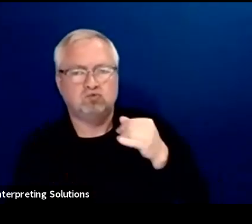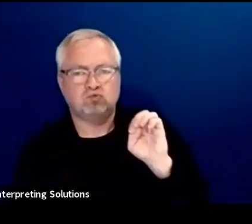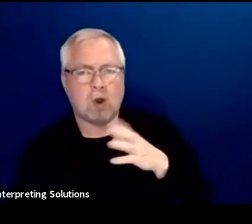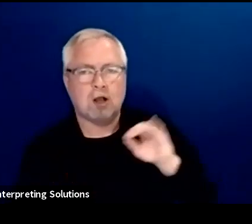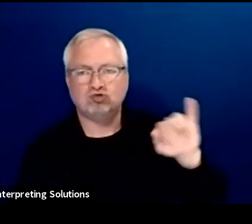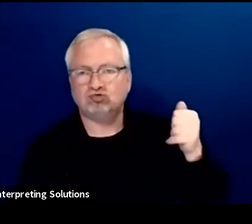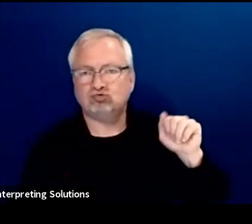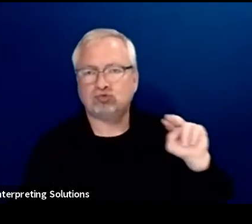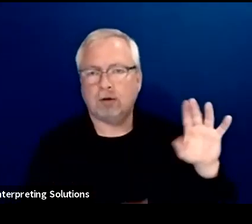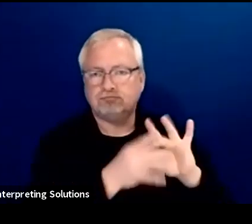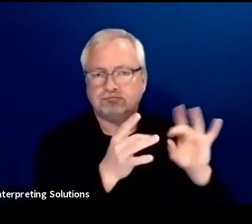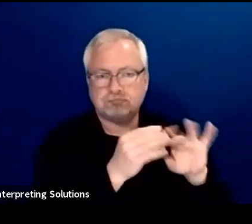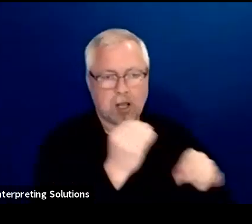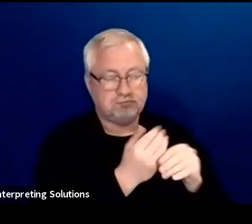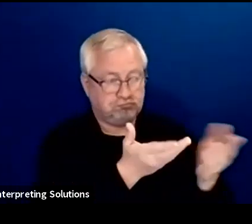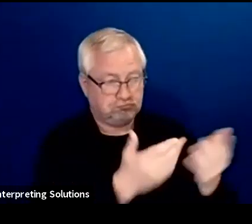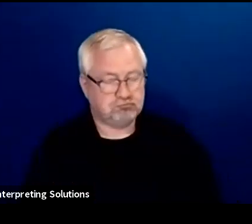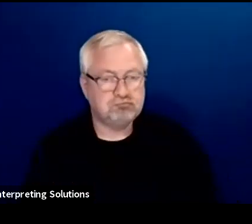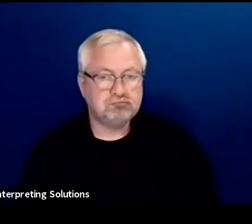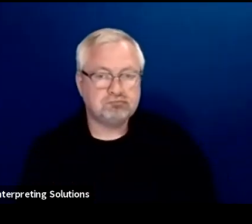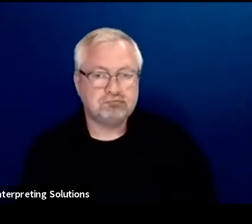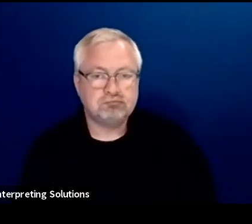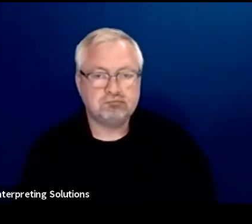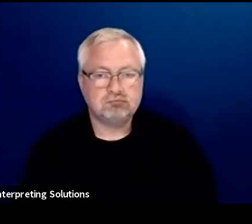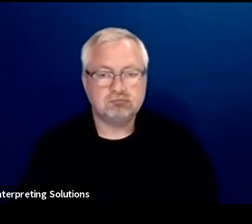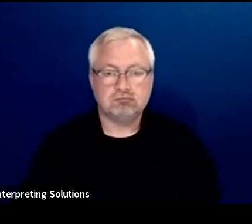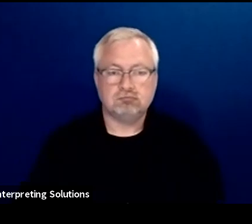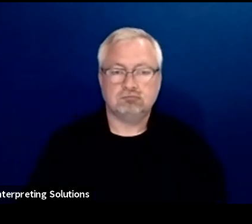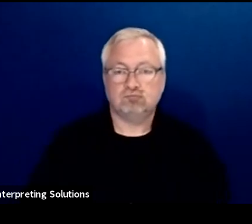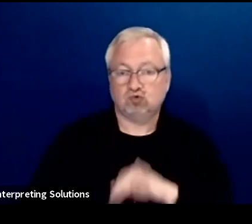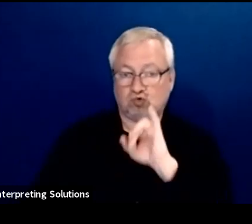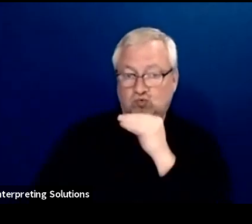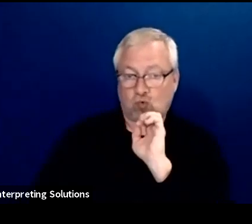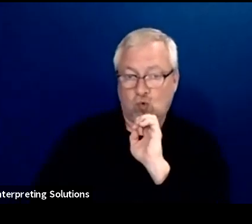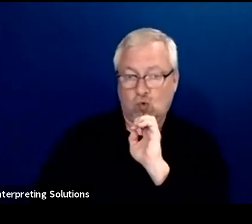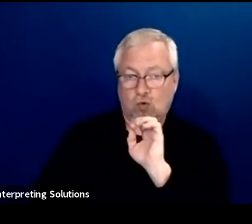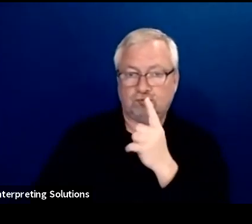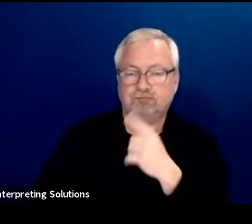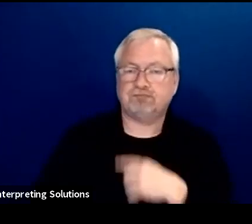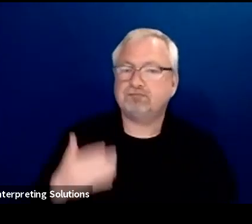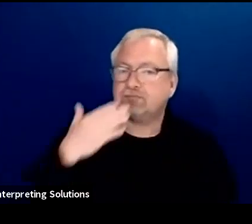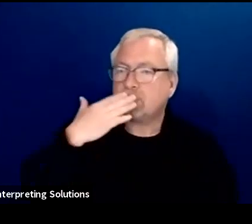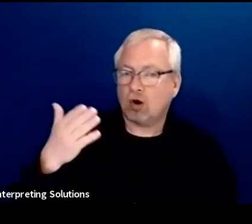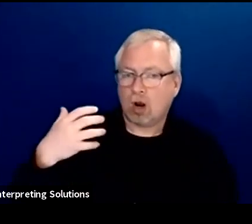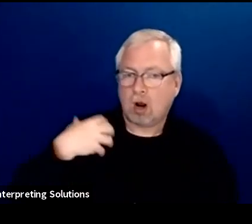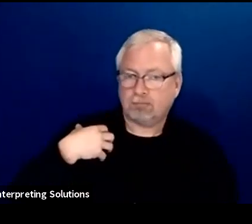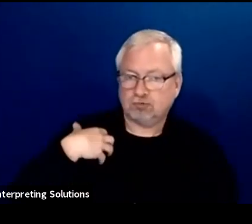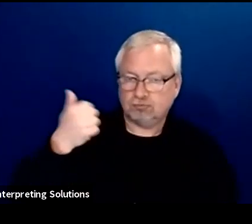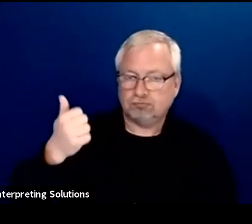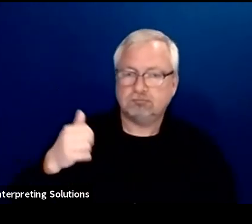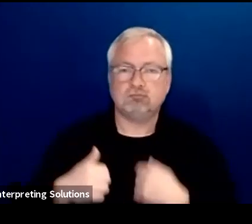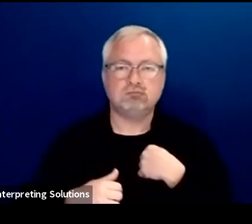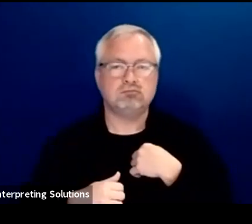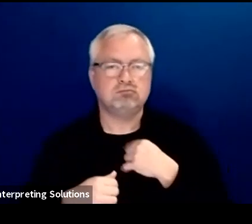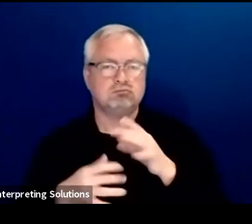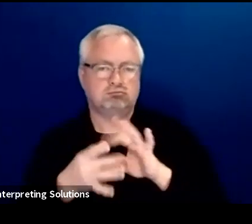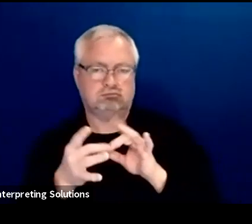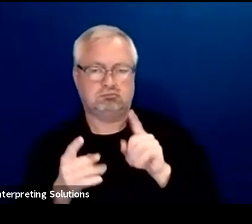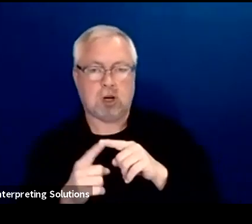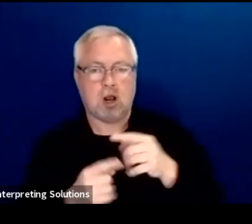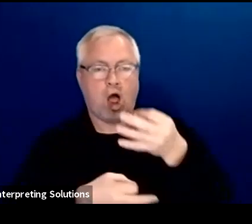Joe, you can go ahead first if you like. Yes, thank you, Commissioner. I'll talk about the alternate care sites. And again, for a reminder for